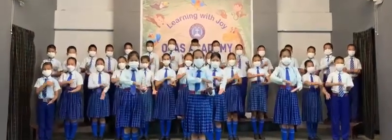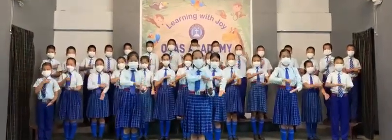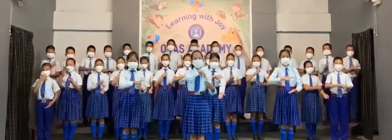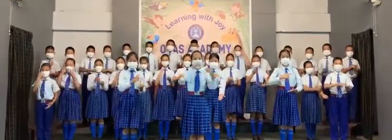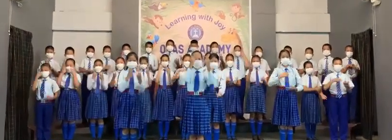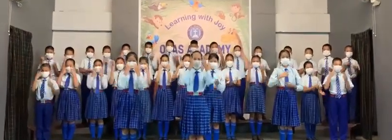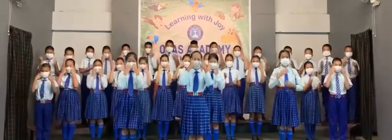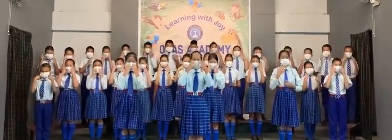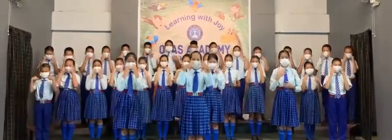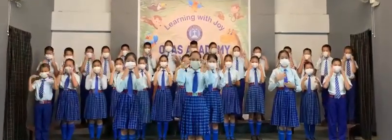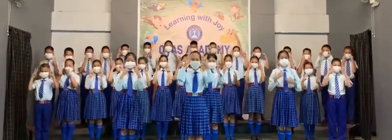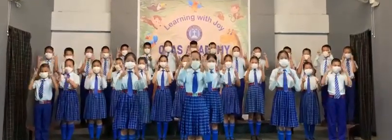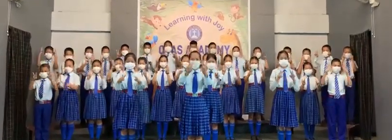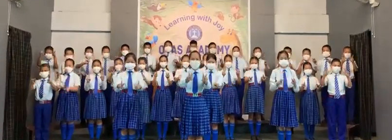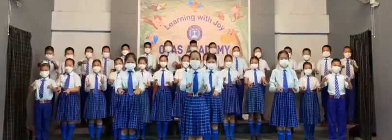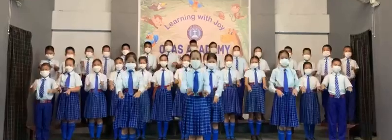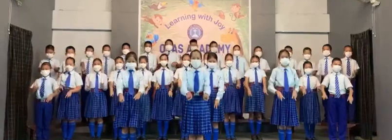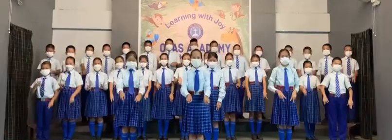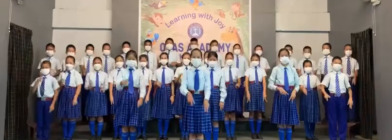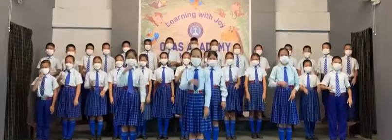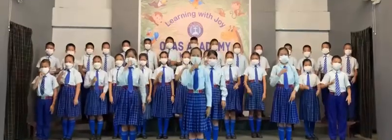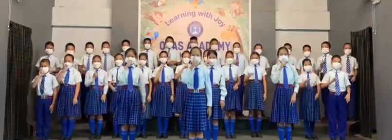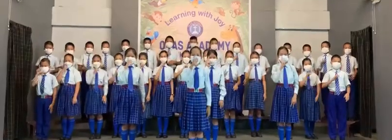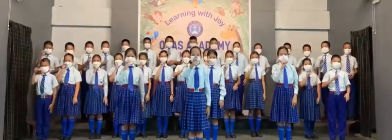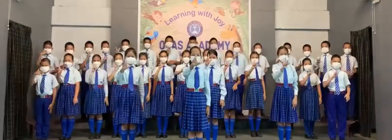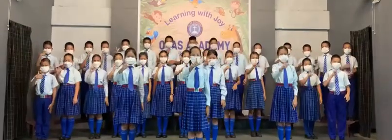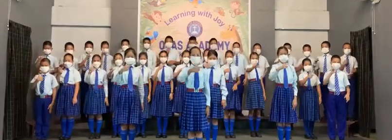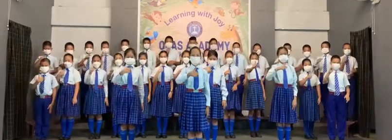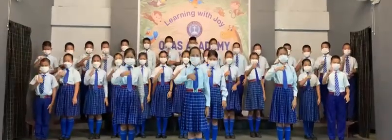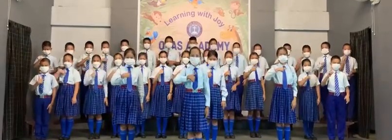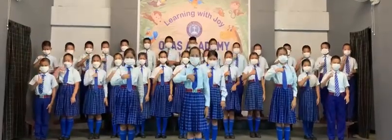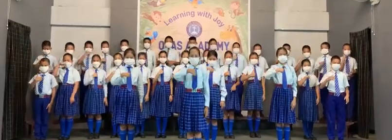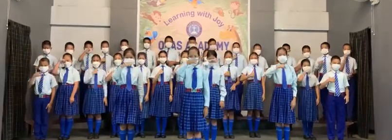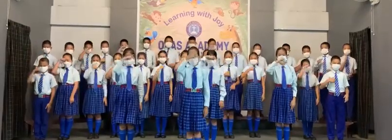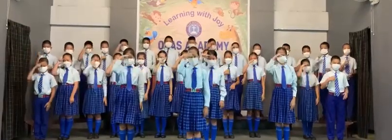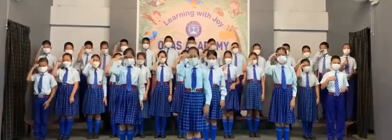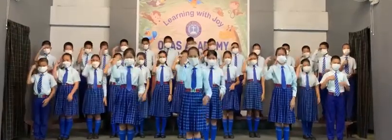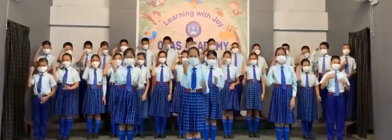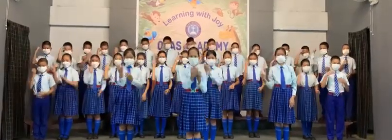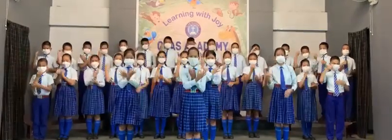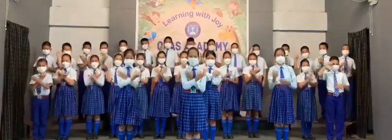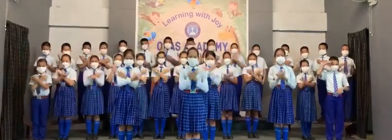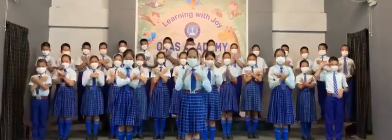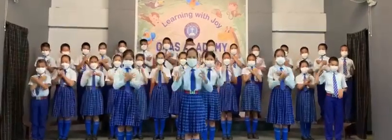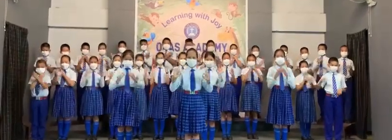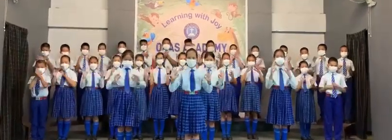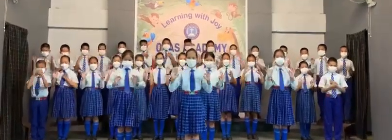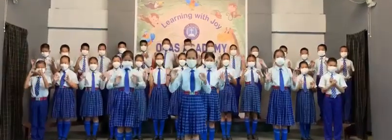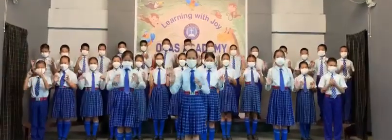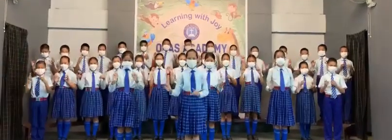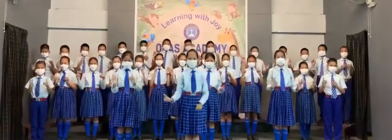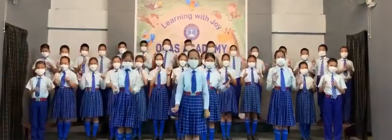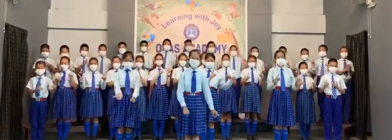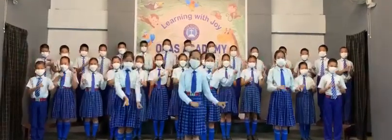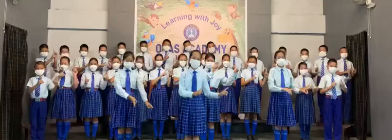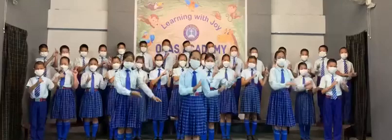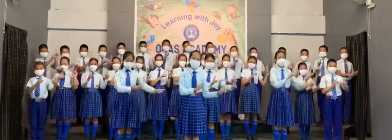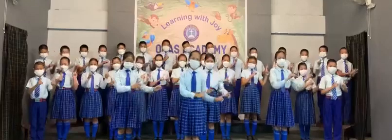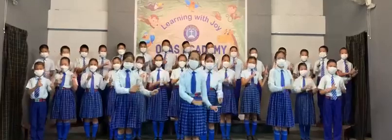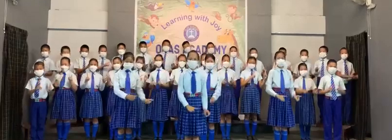so long to make me see how lucky I am cause I am free Free